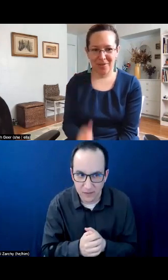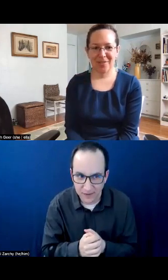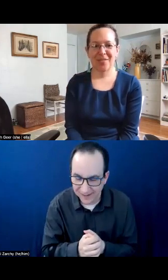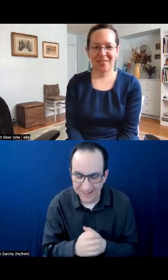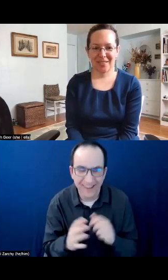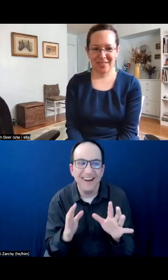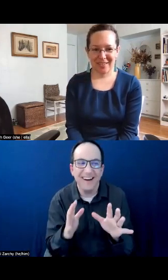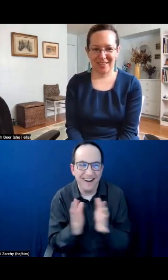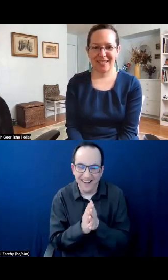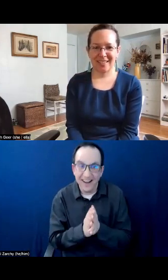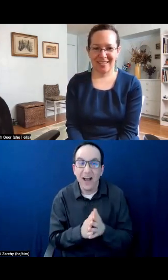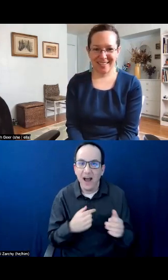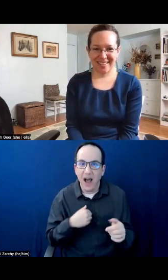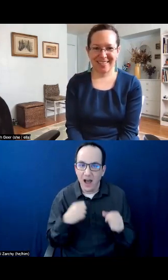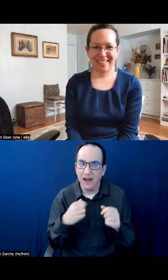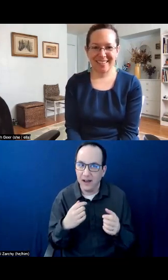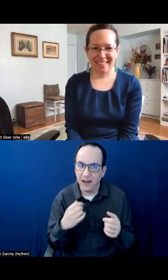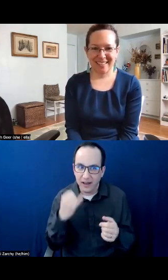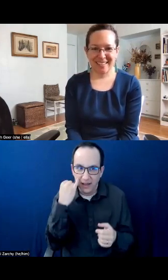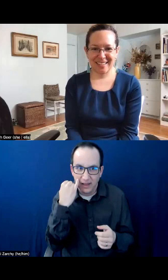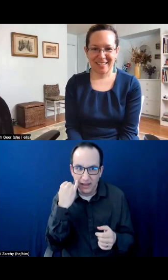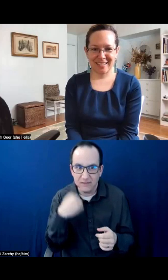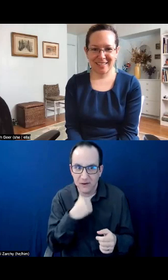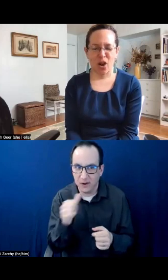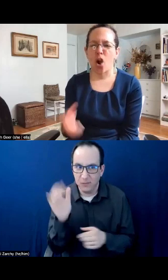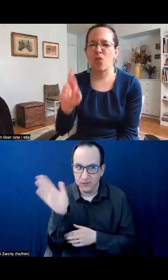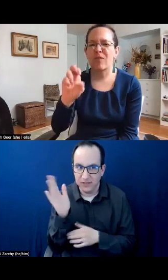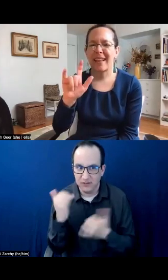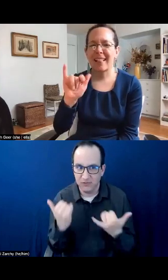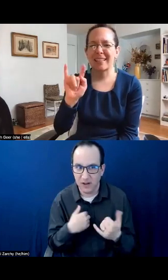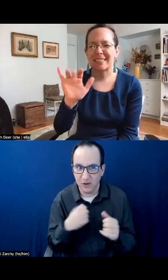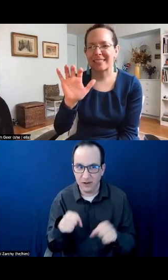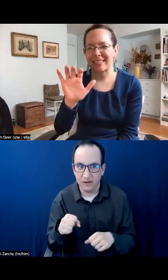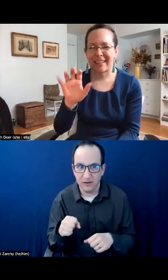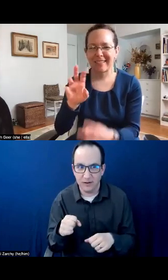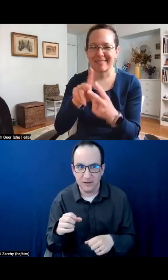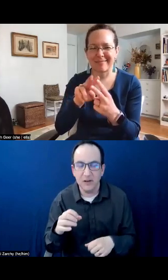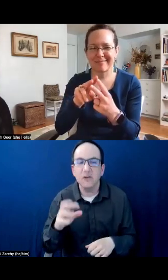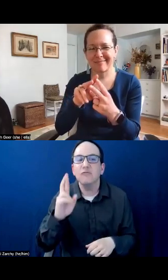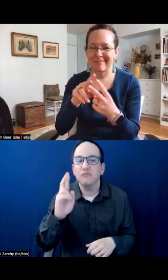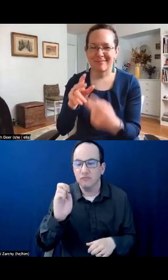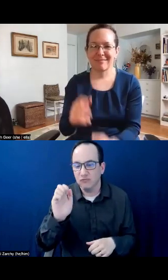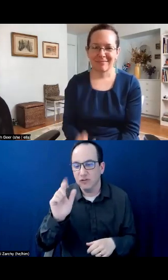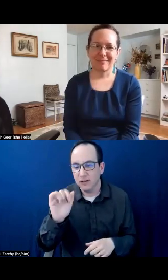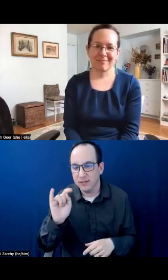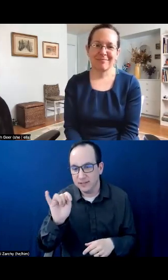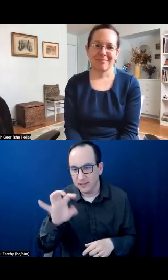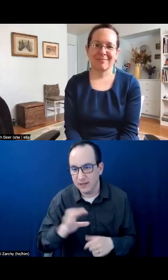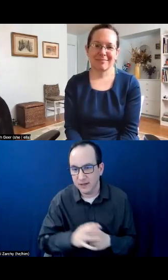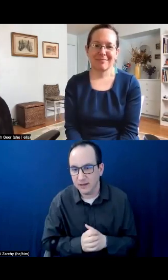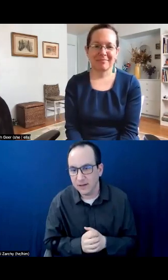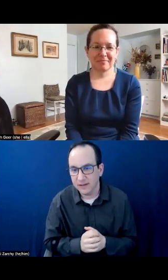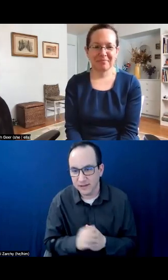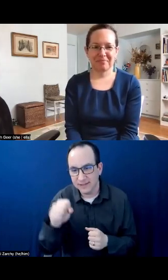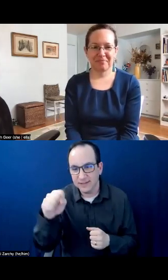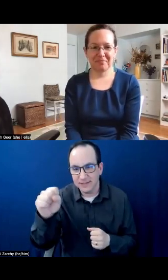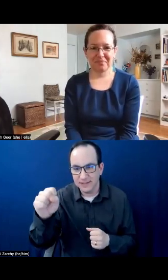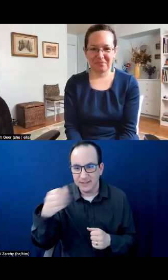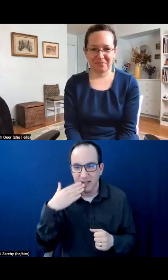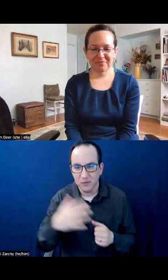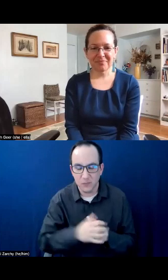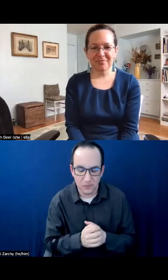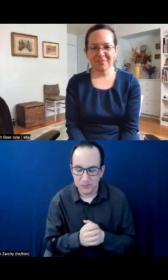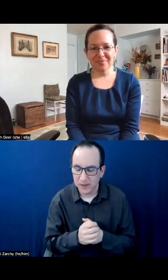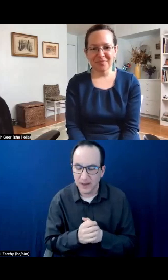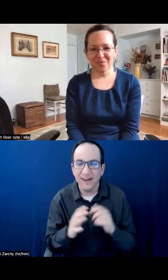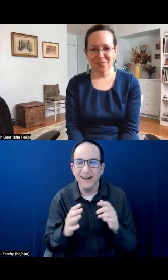Reasonable. Thank you. Yes. Yes. If I weren't presenting right now. Realistic, sorry.